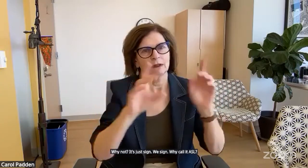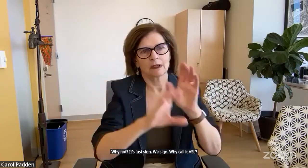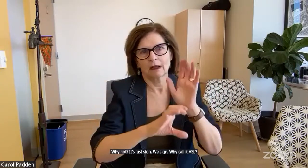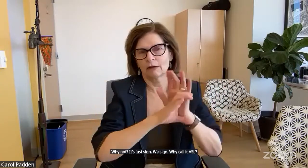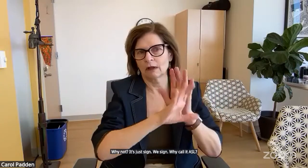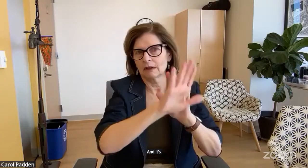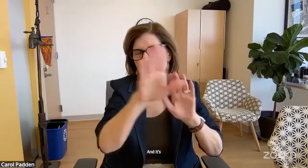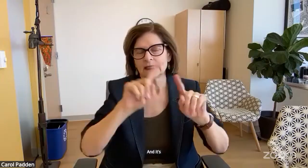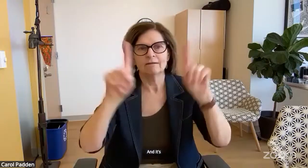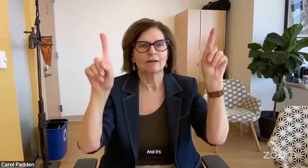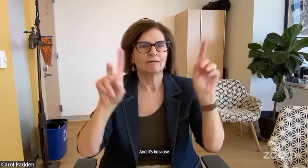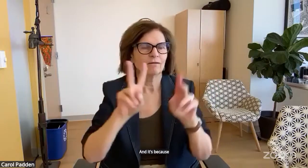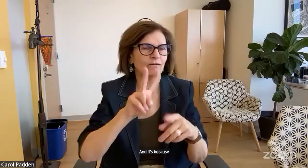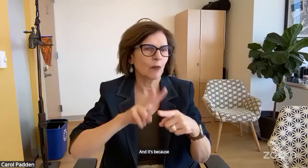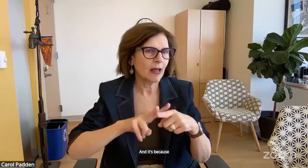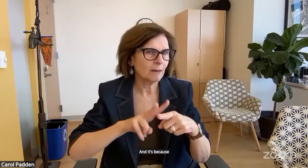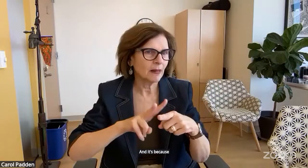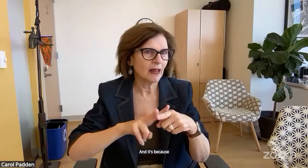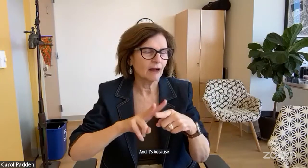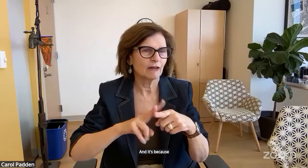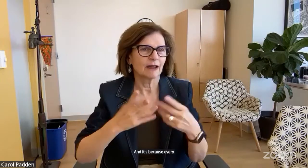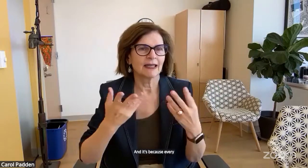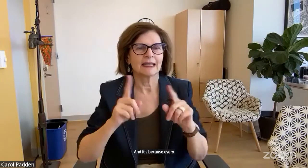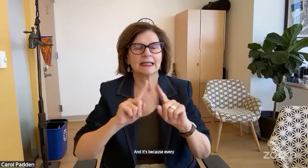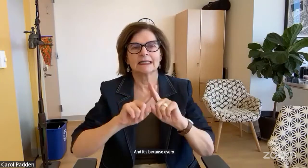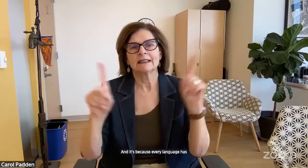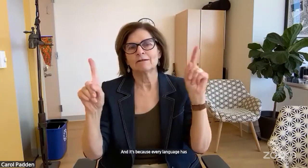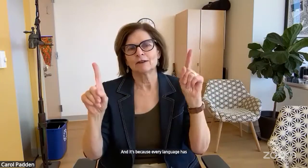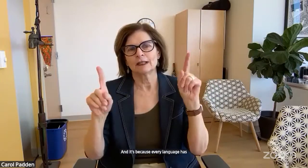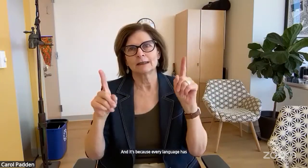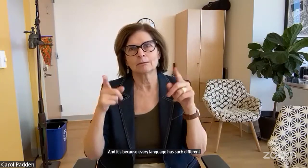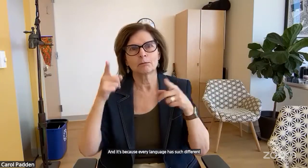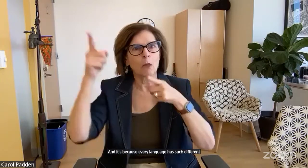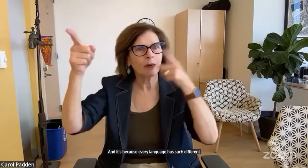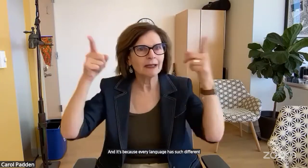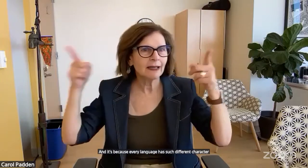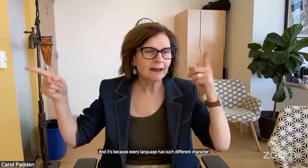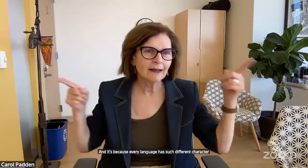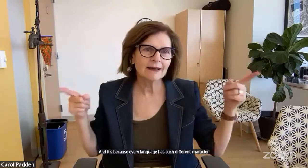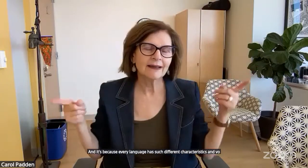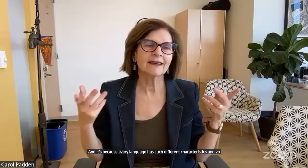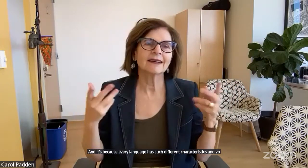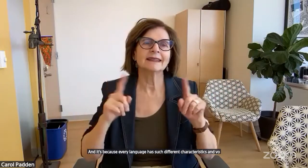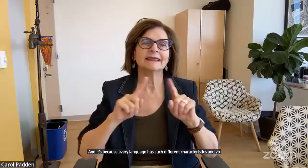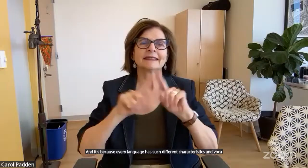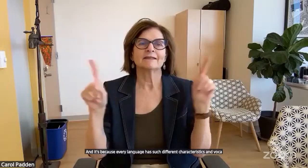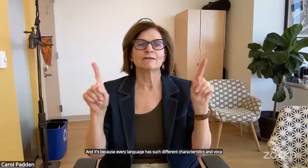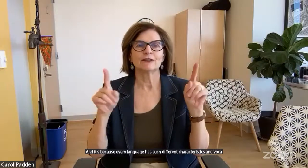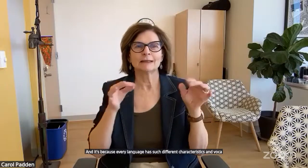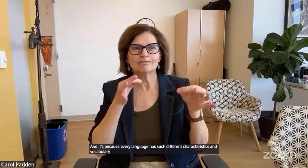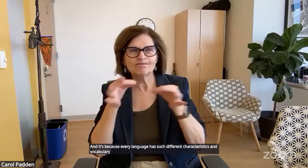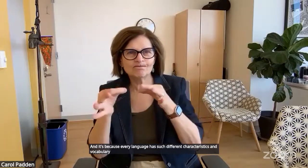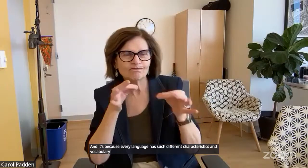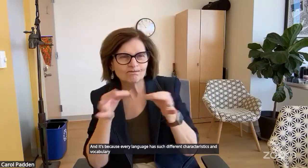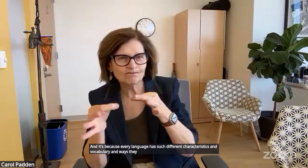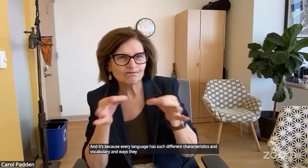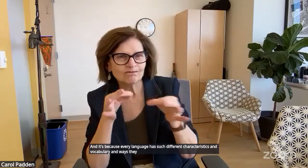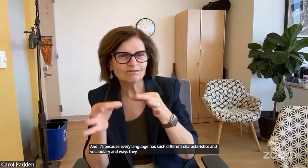it's because every language has such different characteristics and vocabulary and ways they refer to things, the way